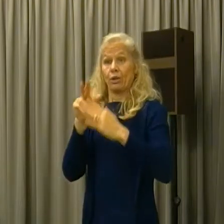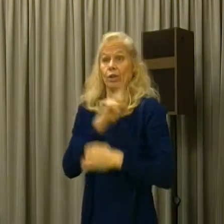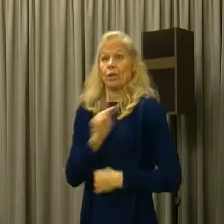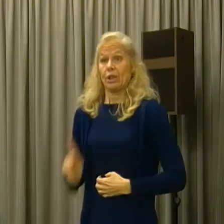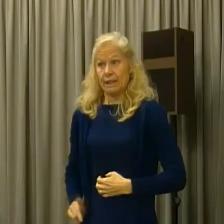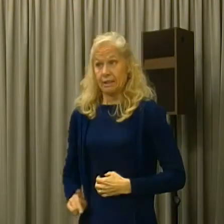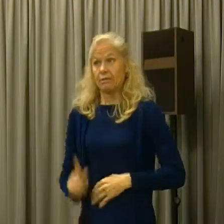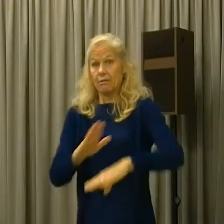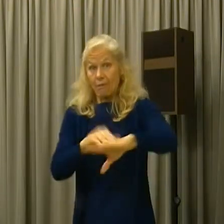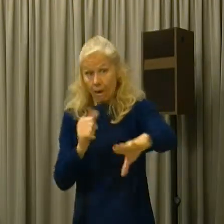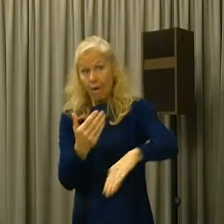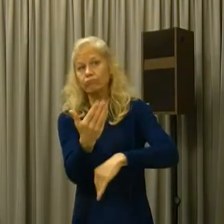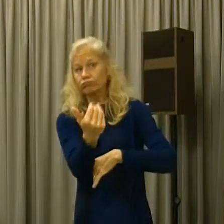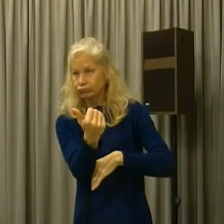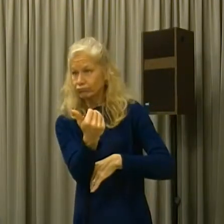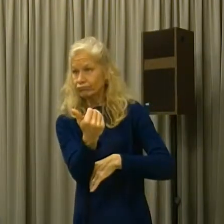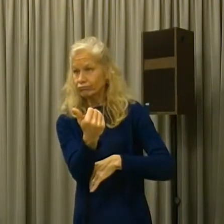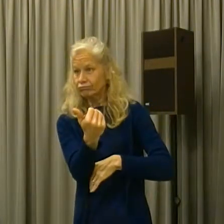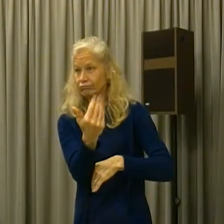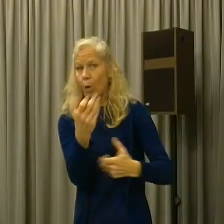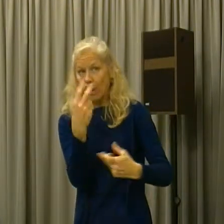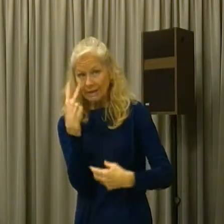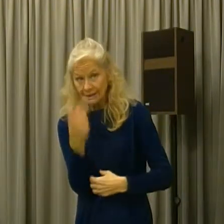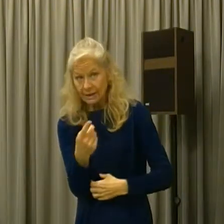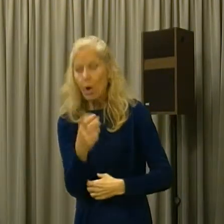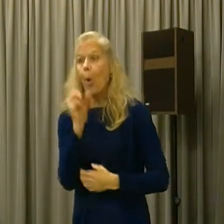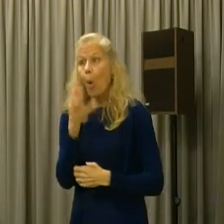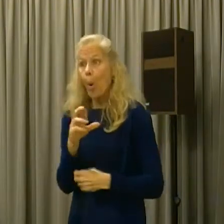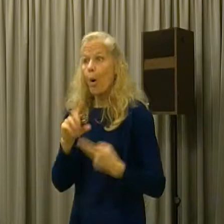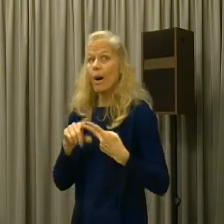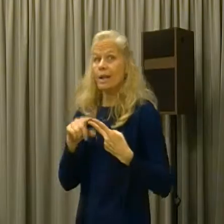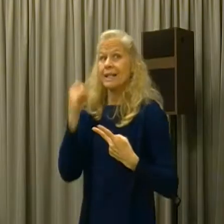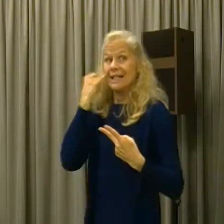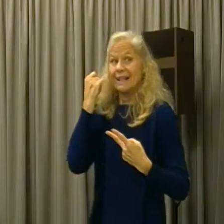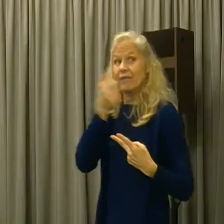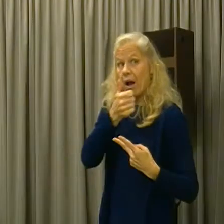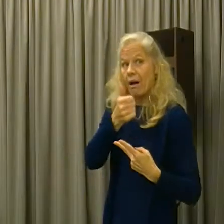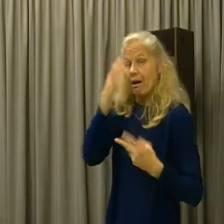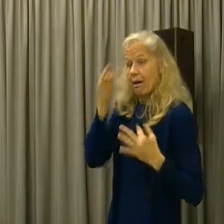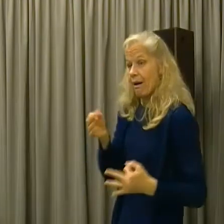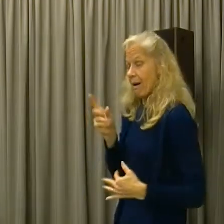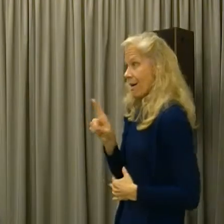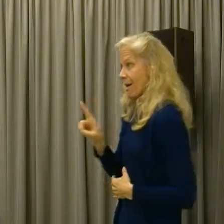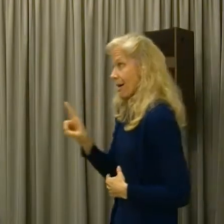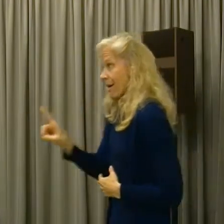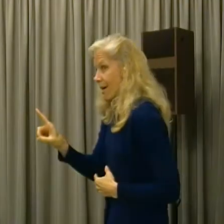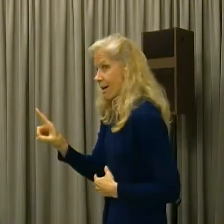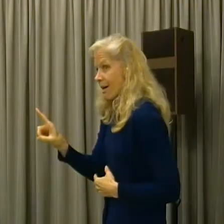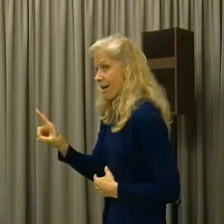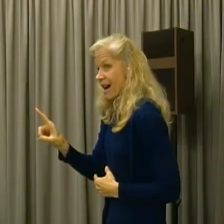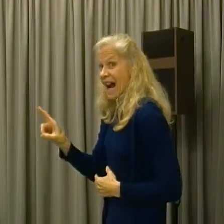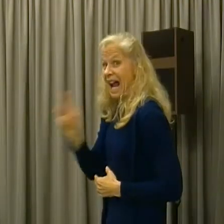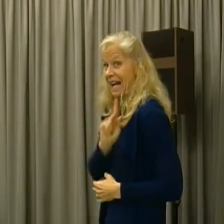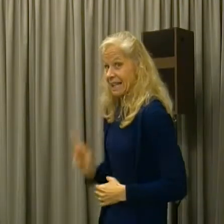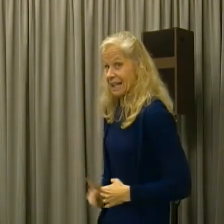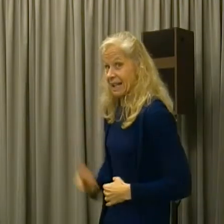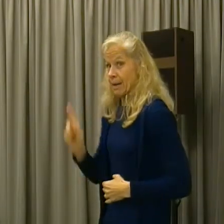They told Mordecai Esther's words. Then Mordecai commanded to answer Esther, think,